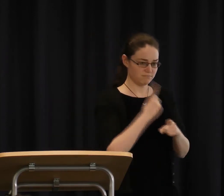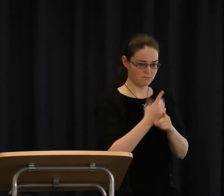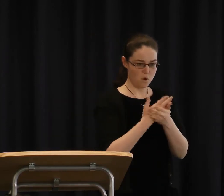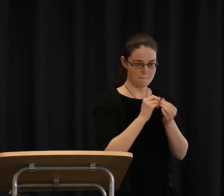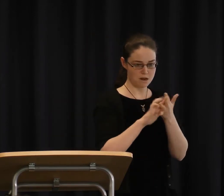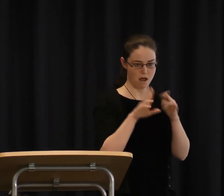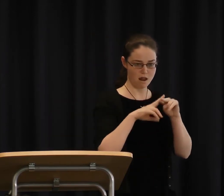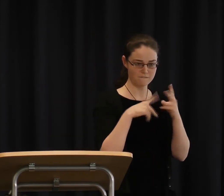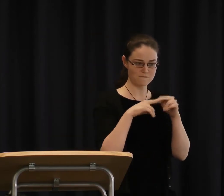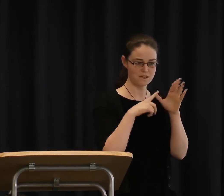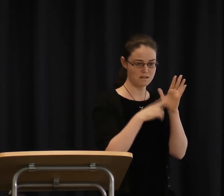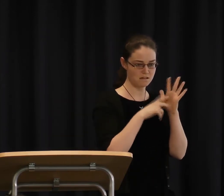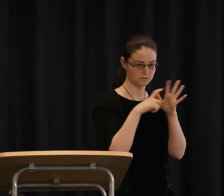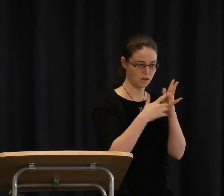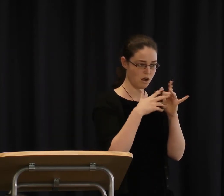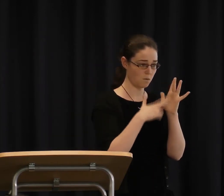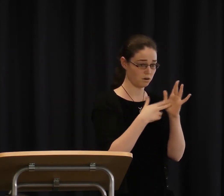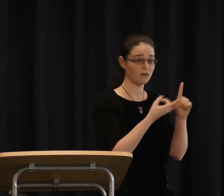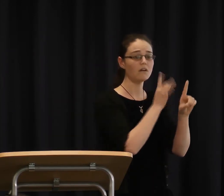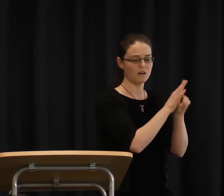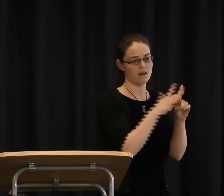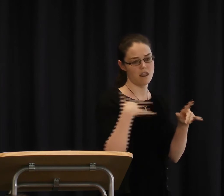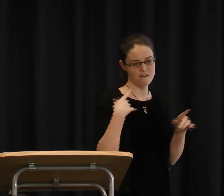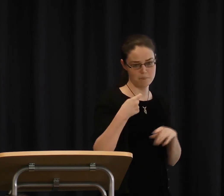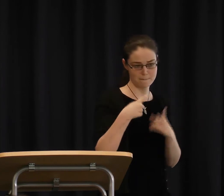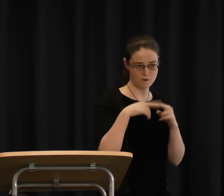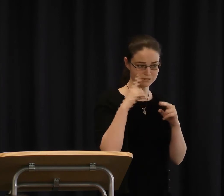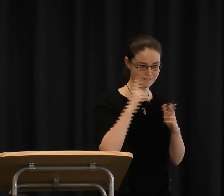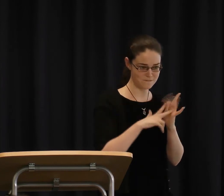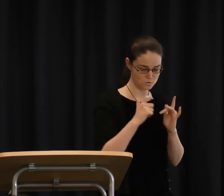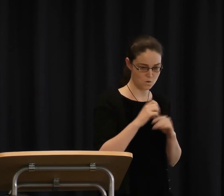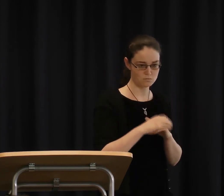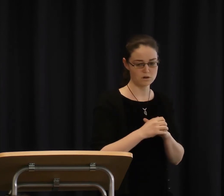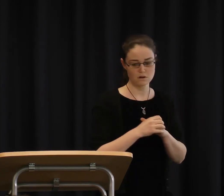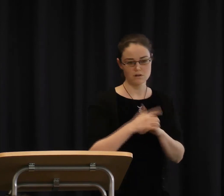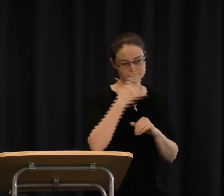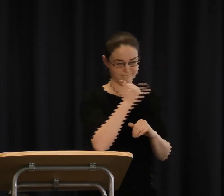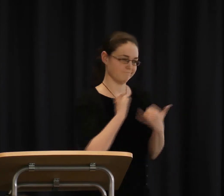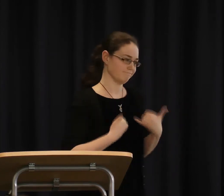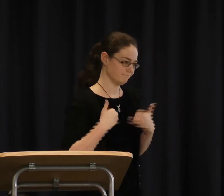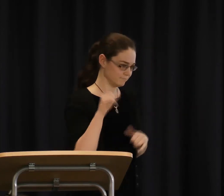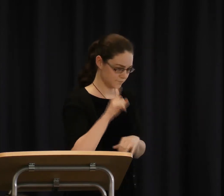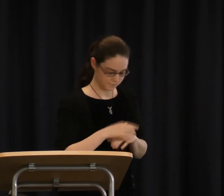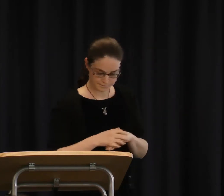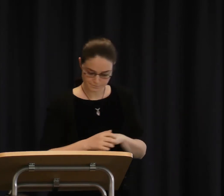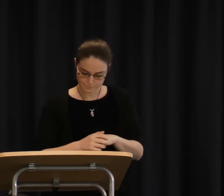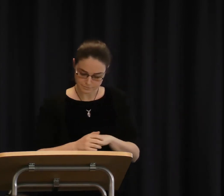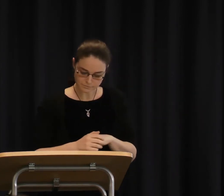So I'm here to talk on behalf of Anne Darwin. She is a life member of Deaf Victoria, and unfortunately she's not well